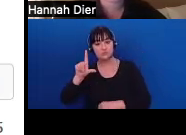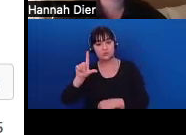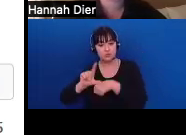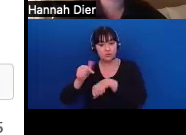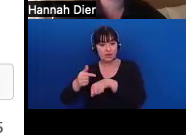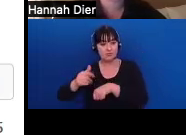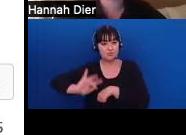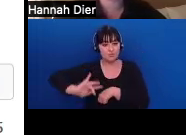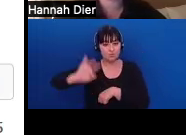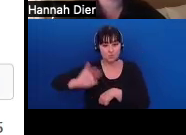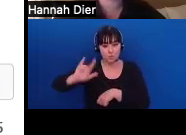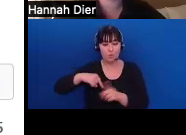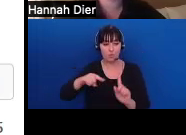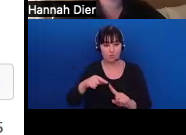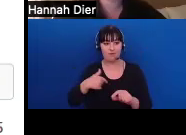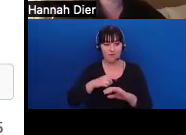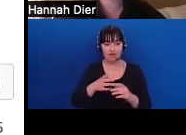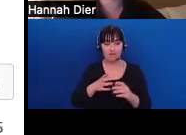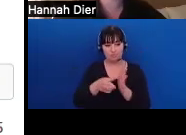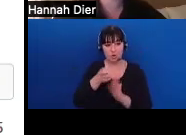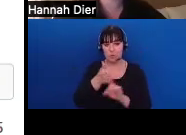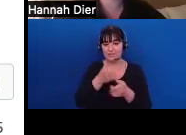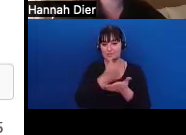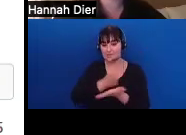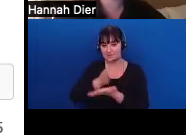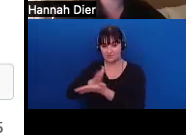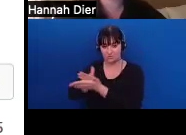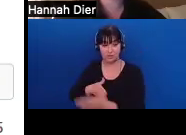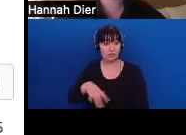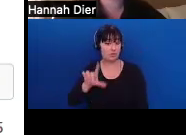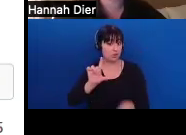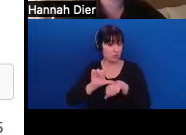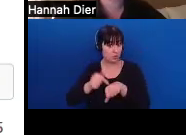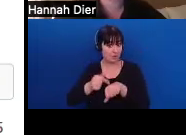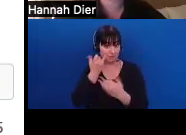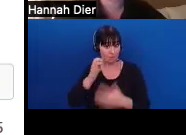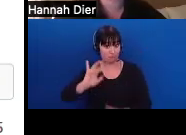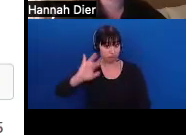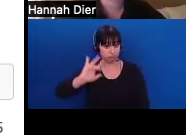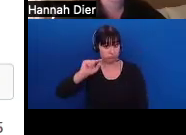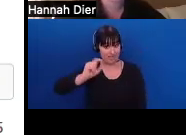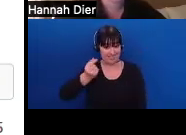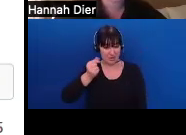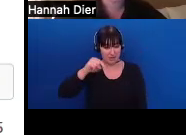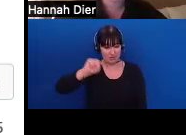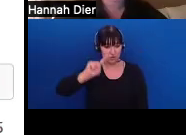the bill as I go through each section. So Laura, if you want to go down a little bit to the first